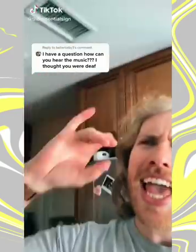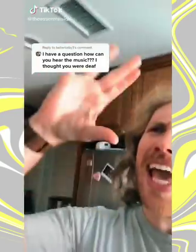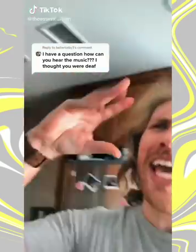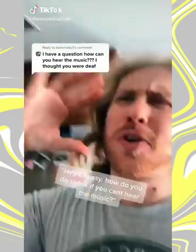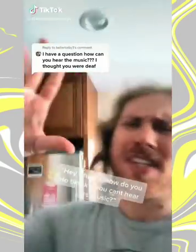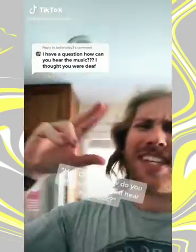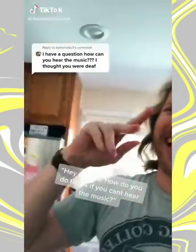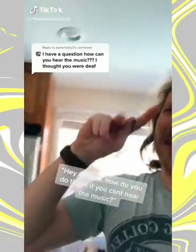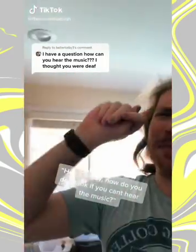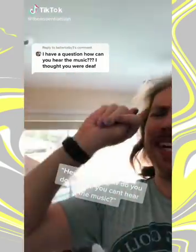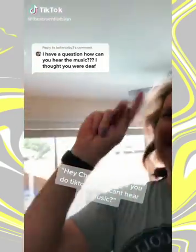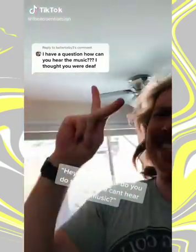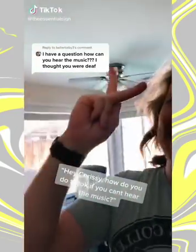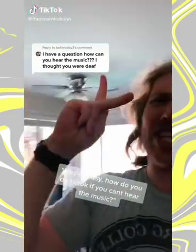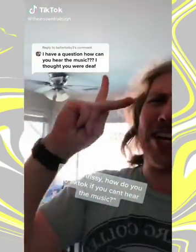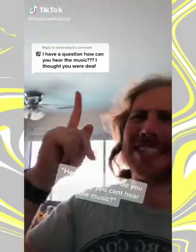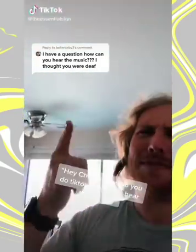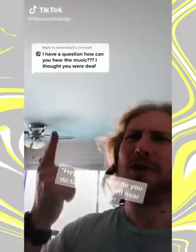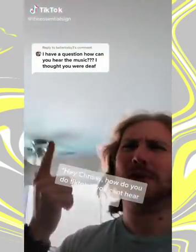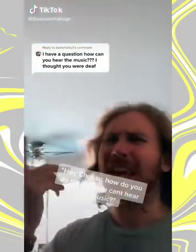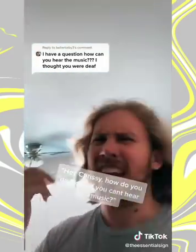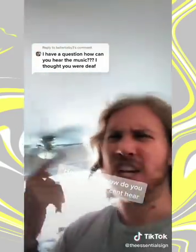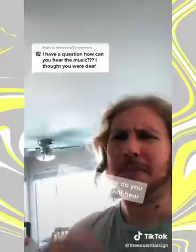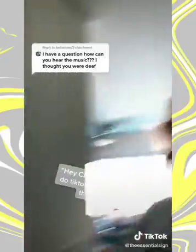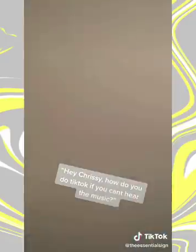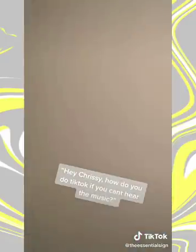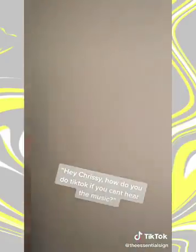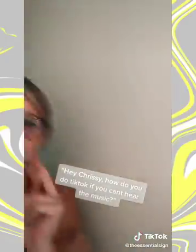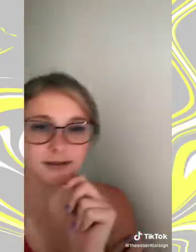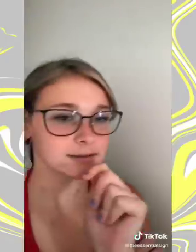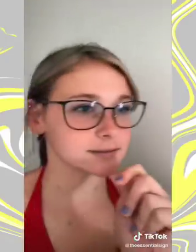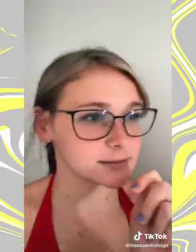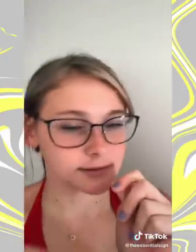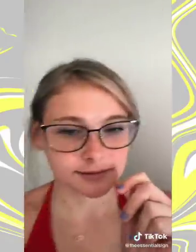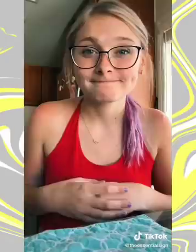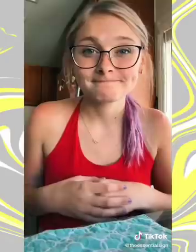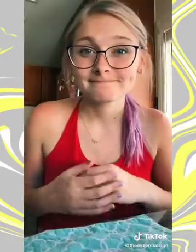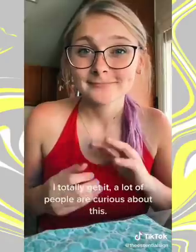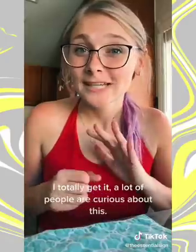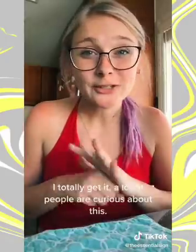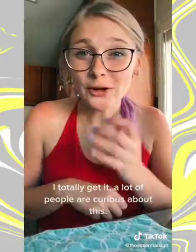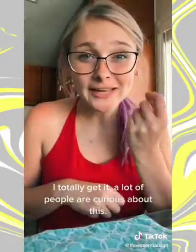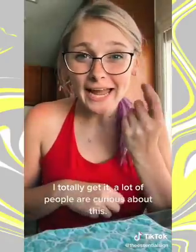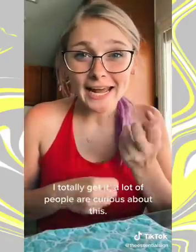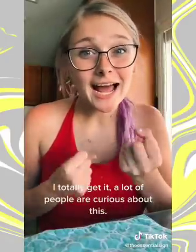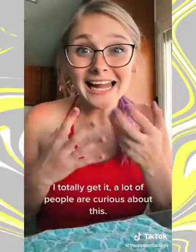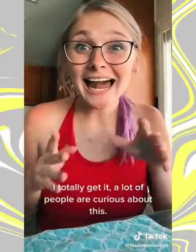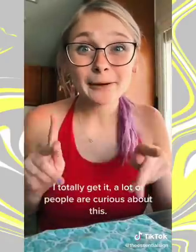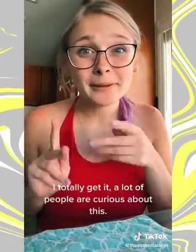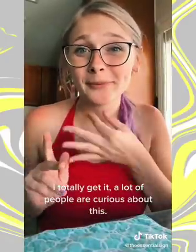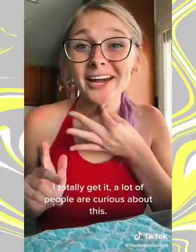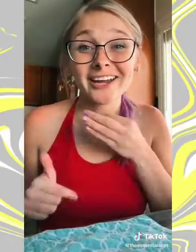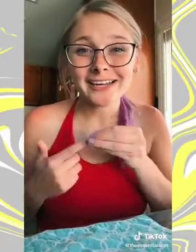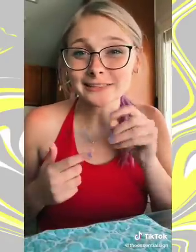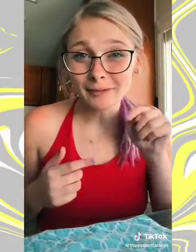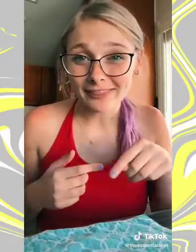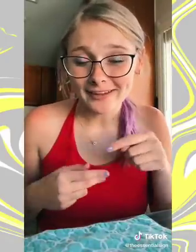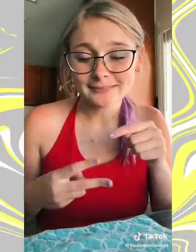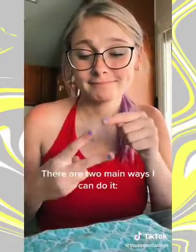Hey Chrissy, how do you make TikToks if you can't hear the music? What? Totally get it. A lot of people are curious about this.